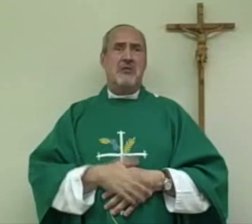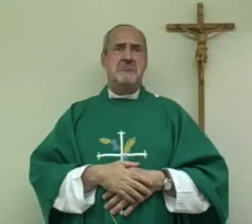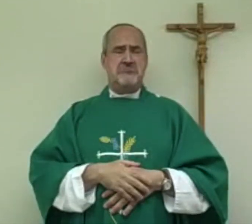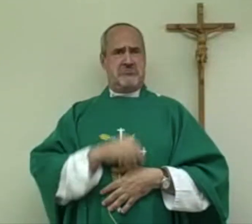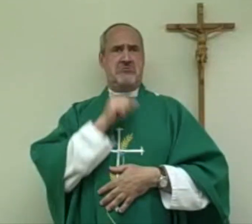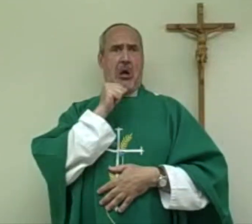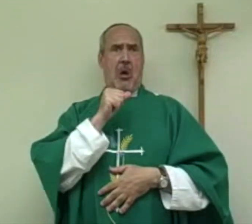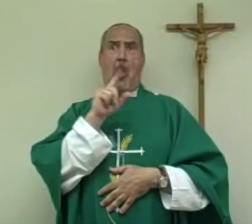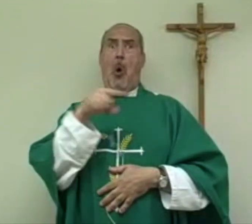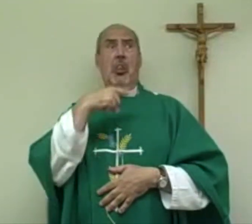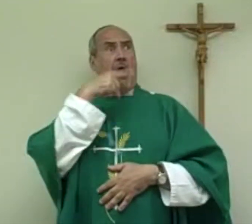an important person.